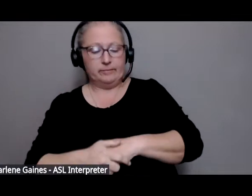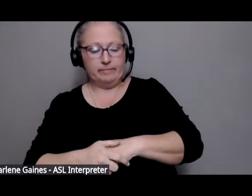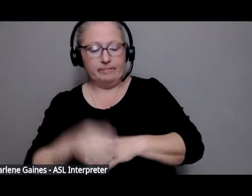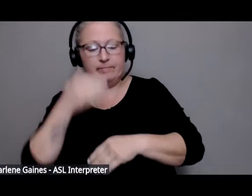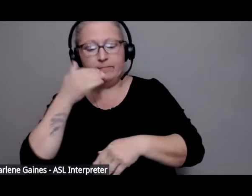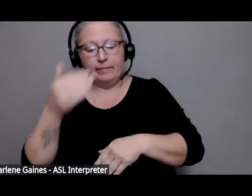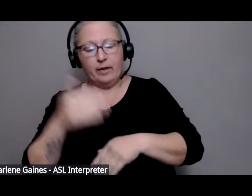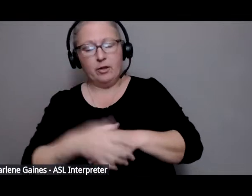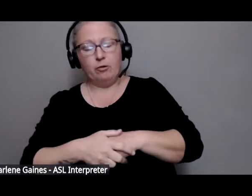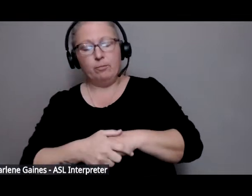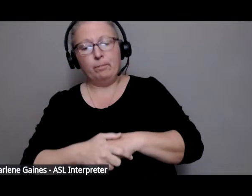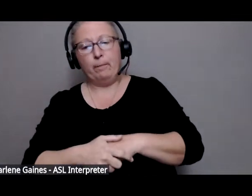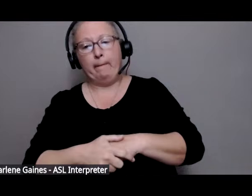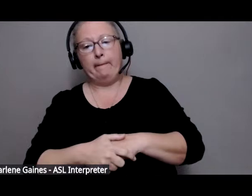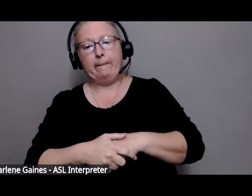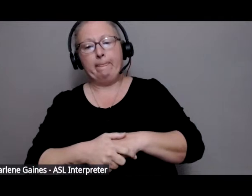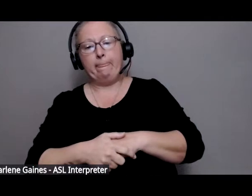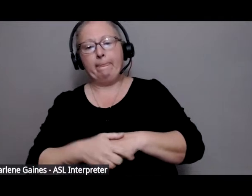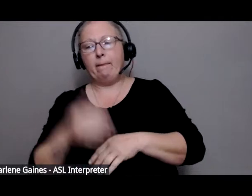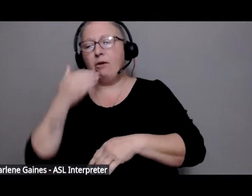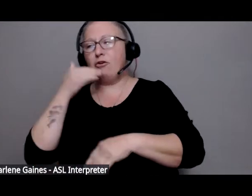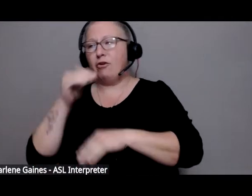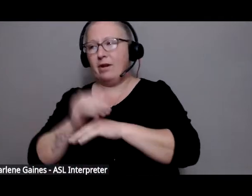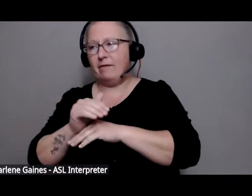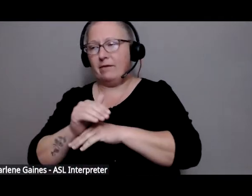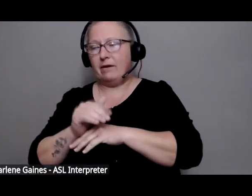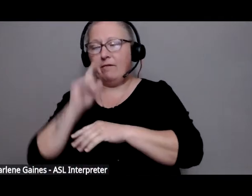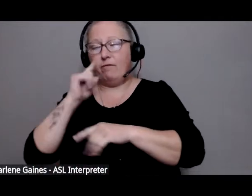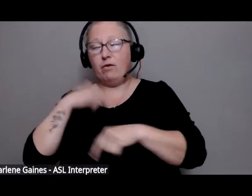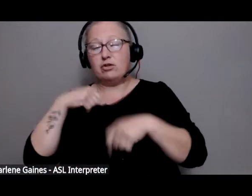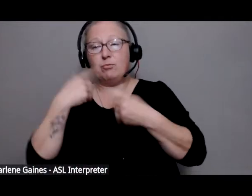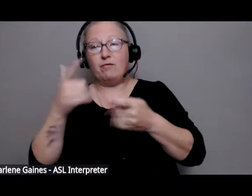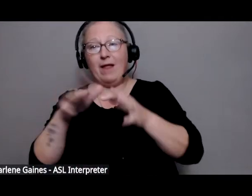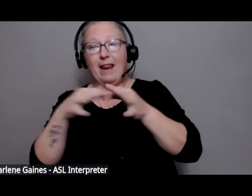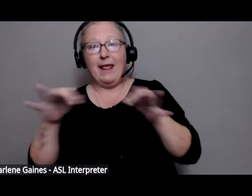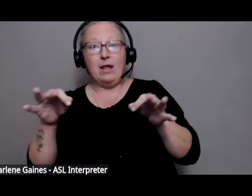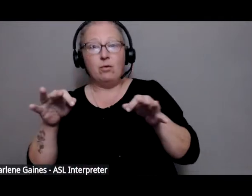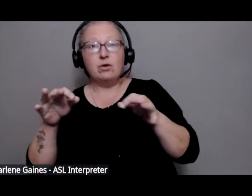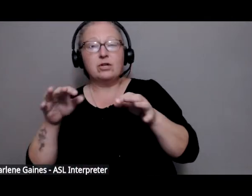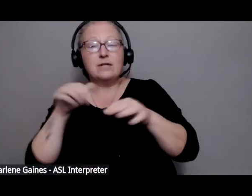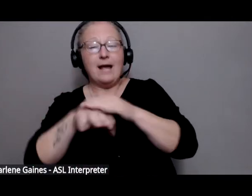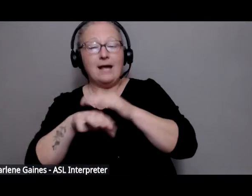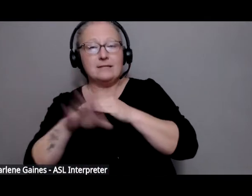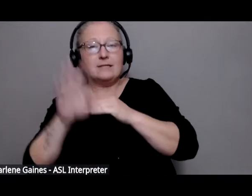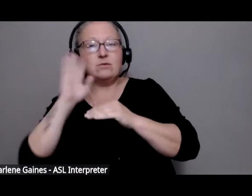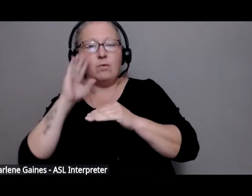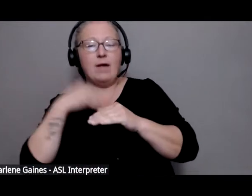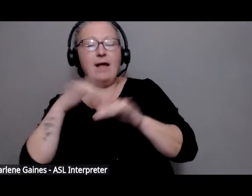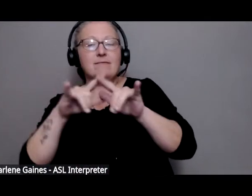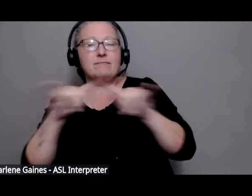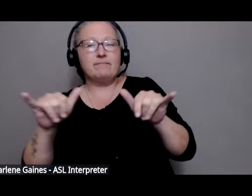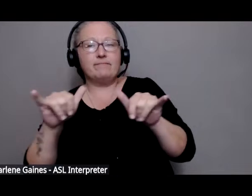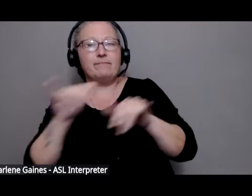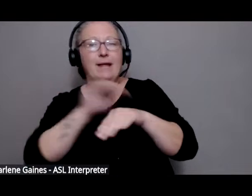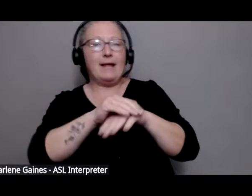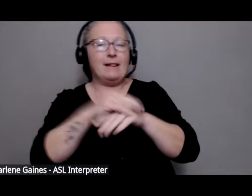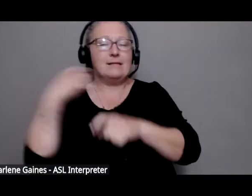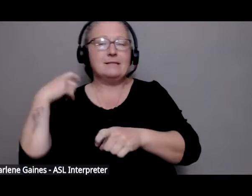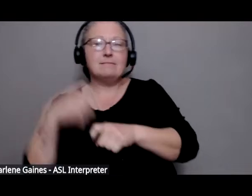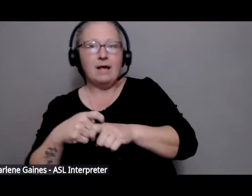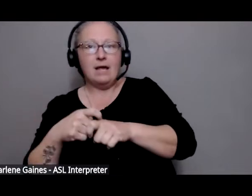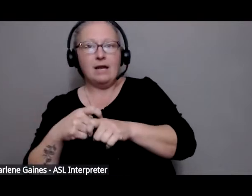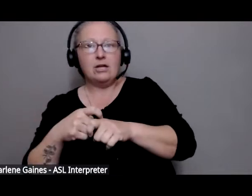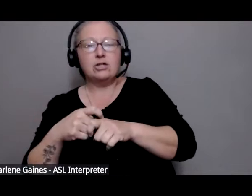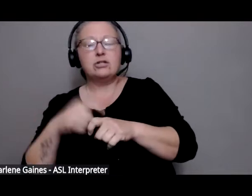you. Good evening. In order to provide language access, this meeting will have simultaneous interpretation in English and Spanish.